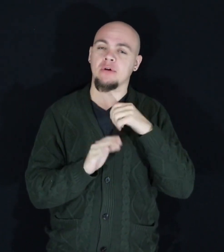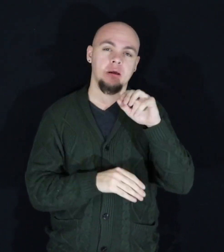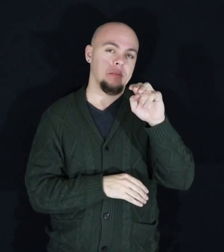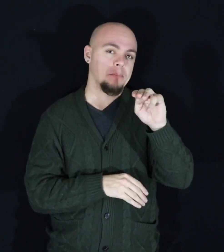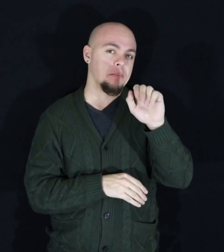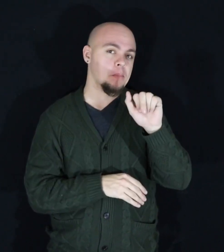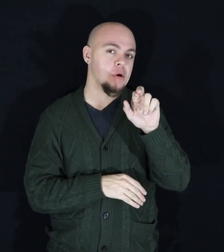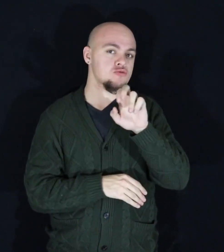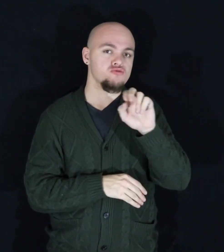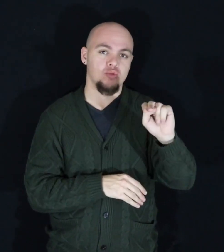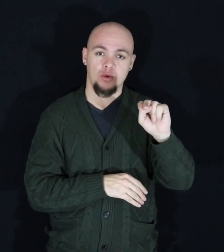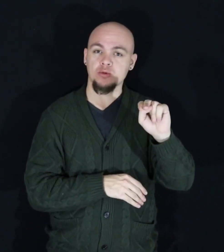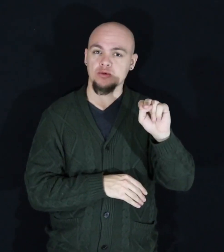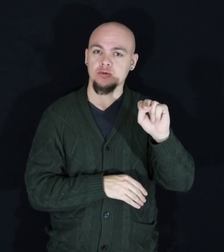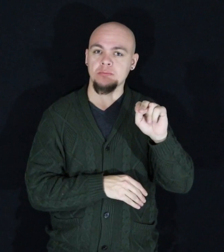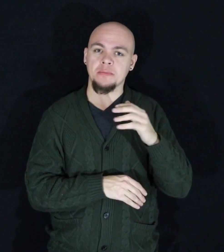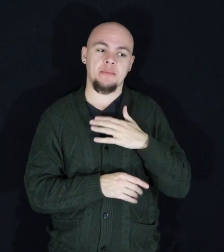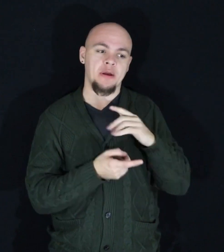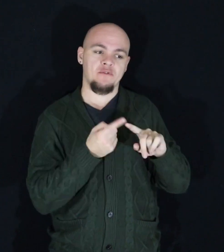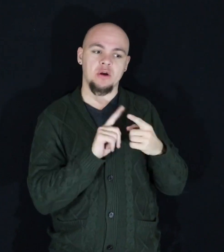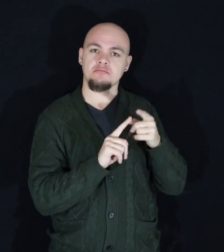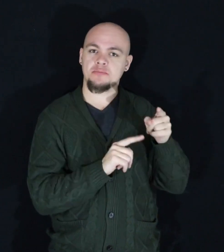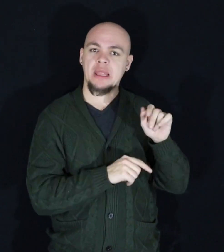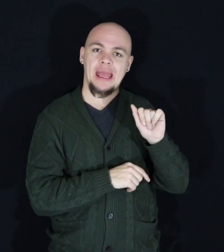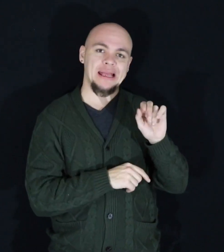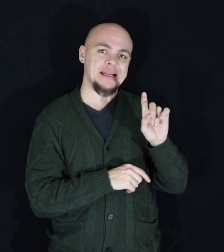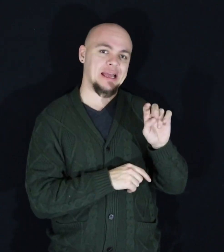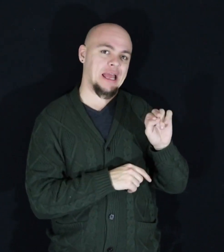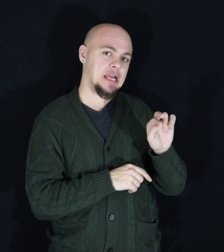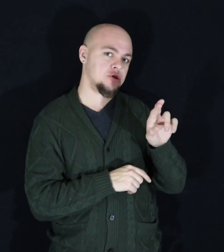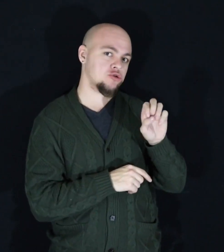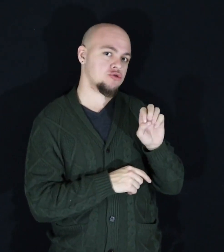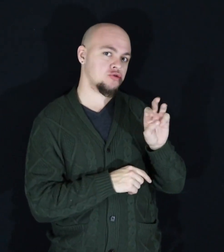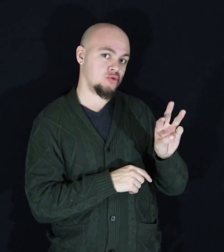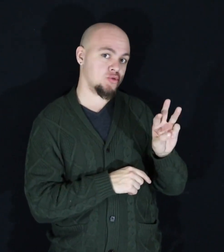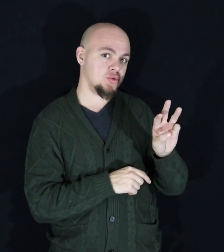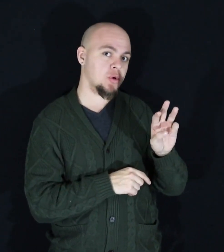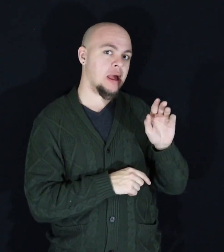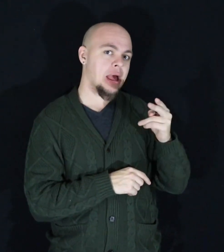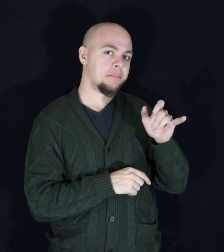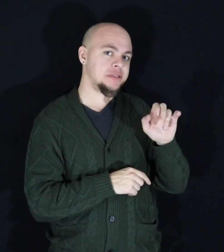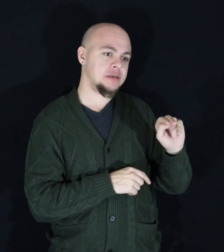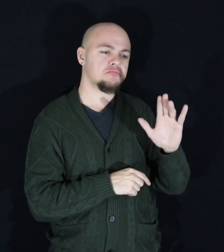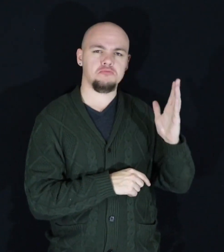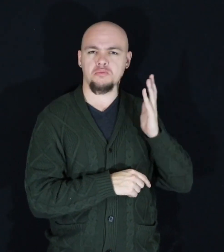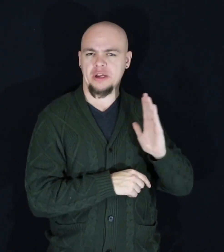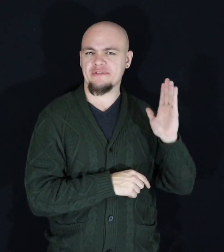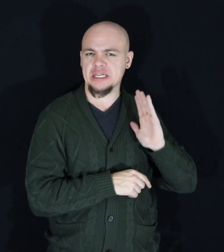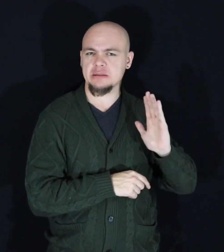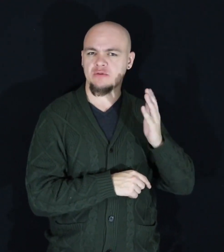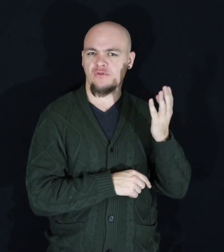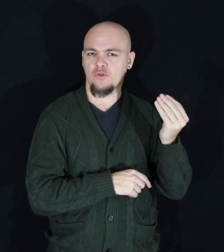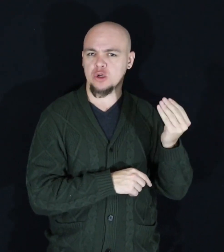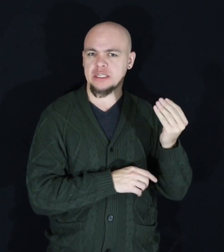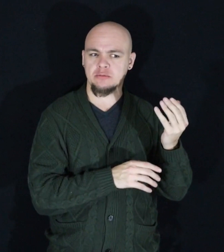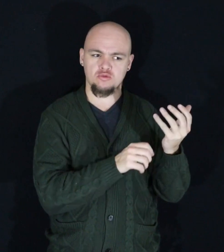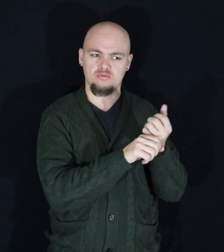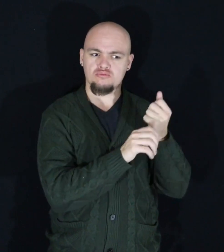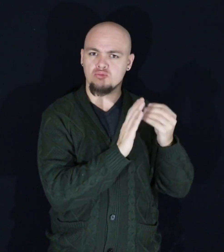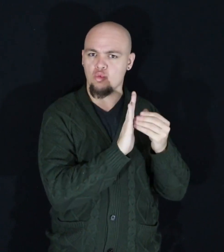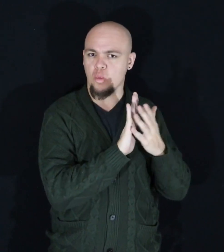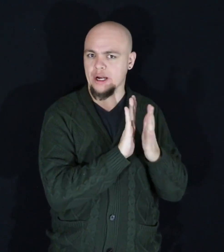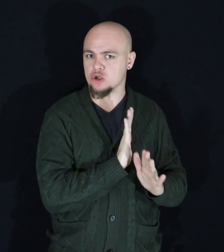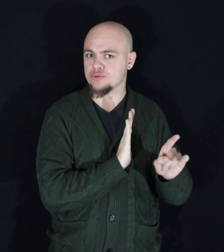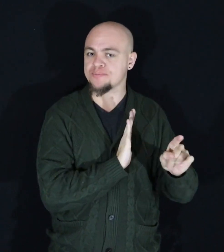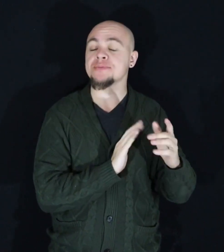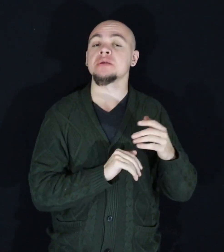Bells with my friend Andrew Hamilton, who was the previous record holder for the Winter 14ers. We traversed from North Maroon to South Maroon and